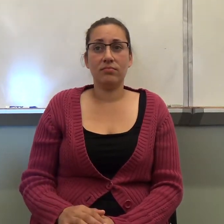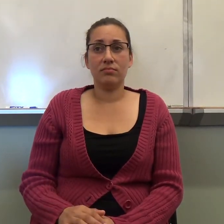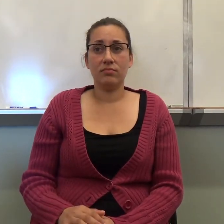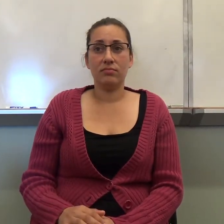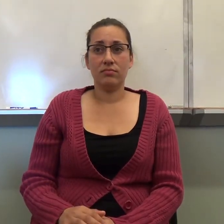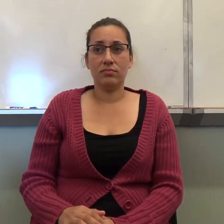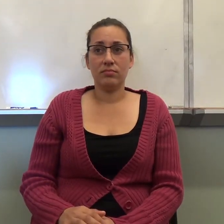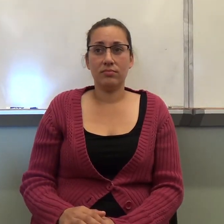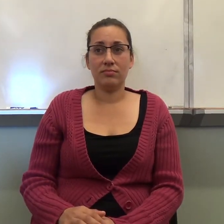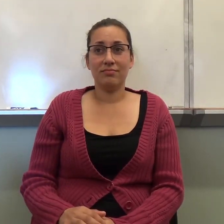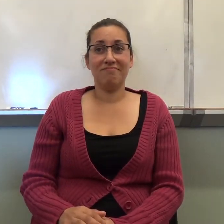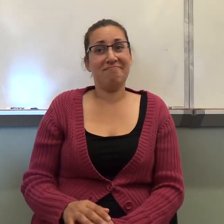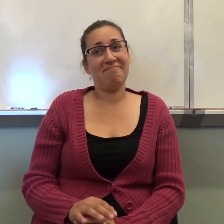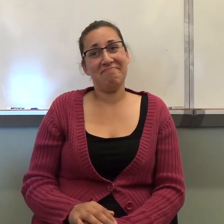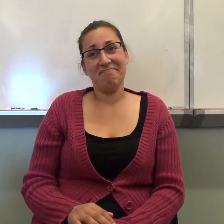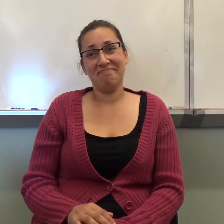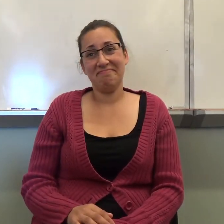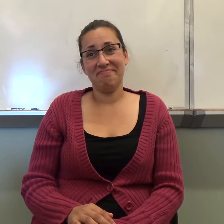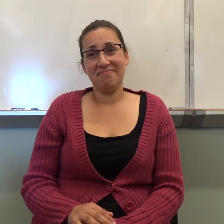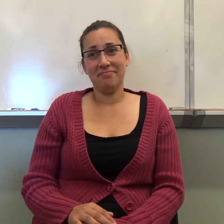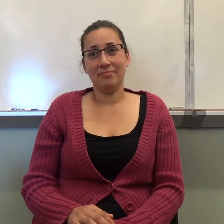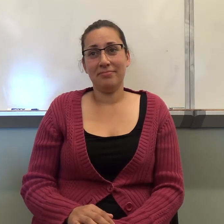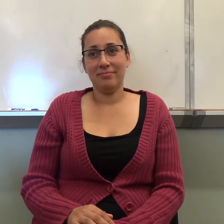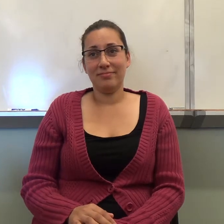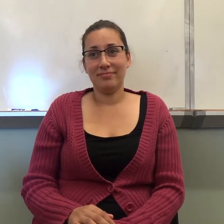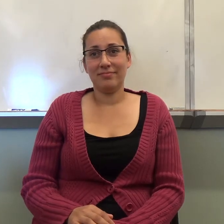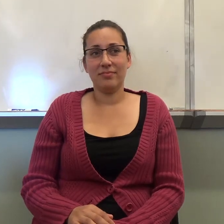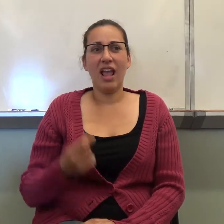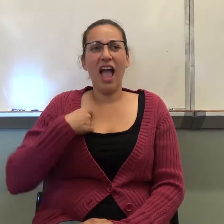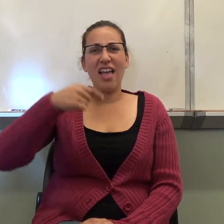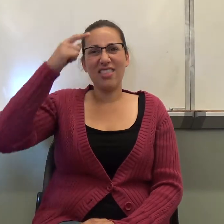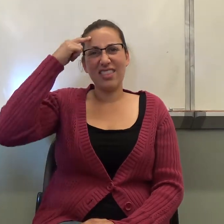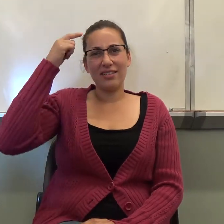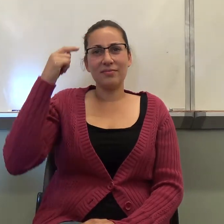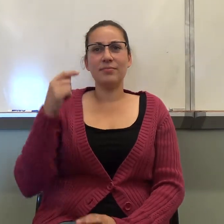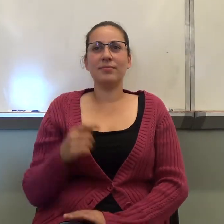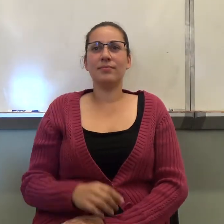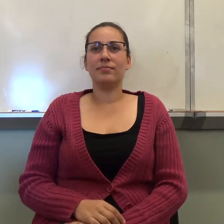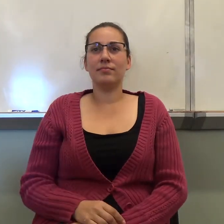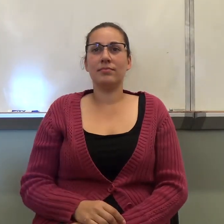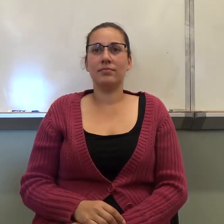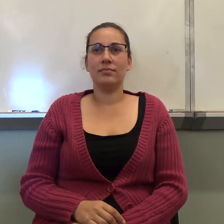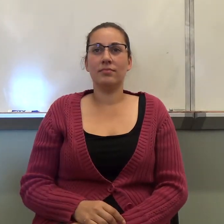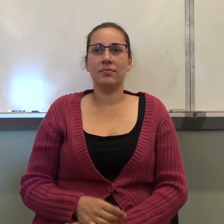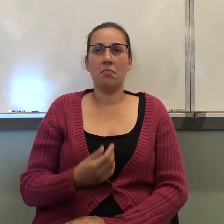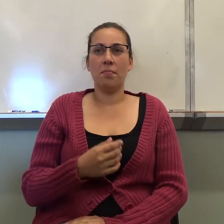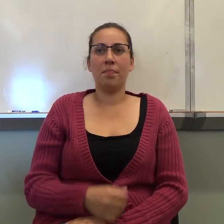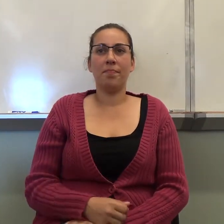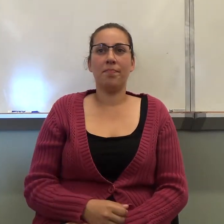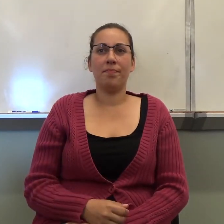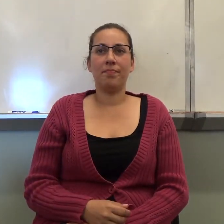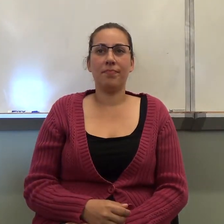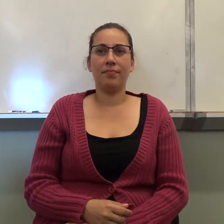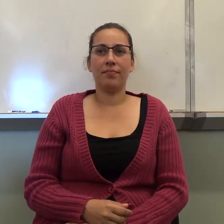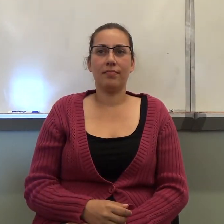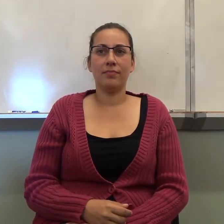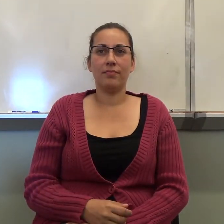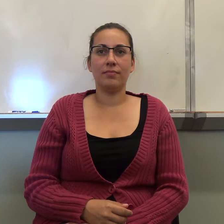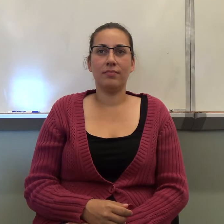Now the B is just B. There's only one term there, nothing to consider. But then we also have minus 1.4